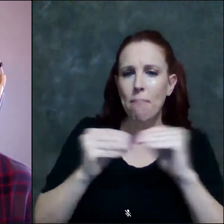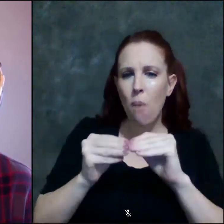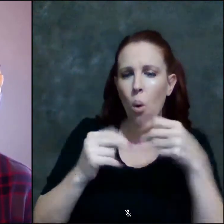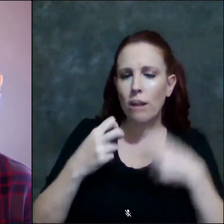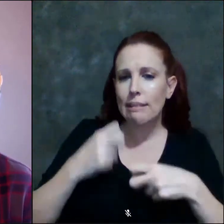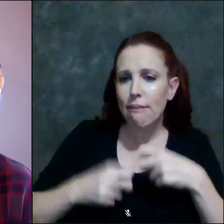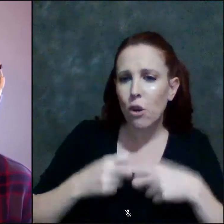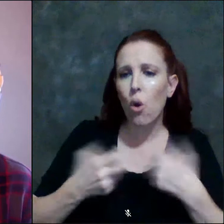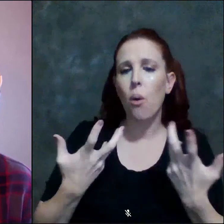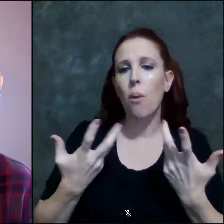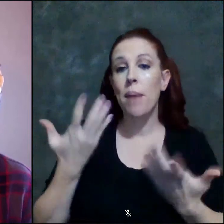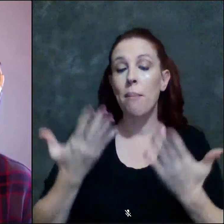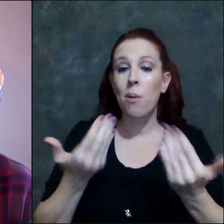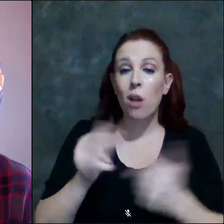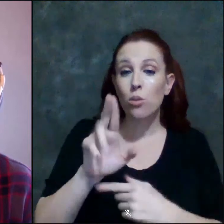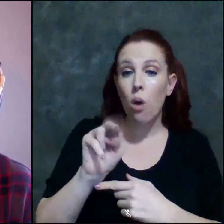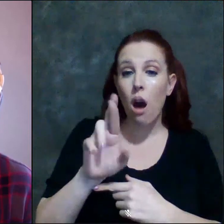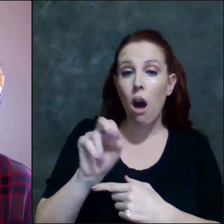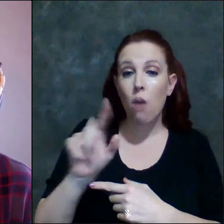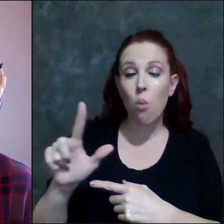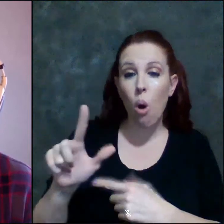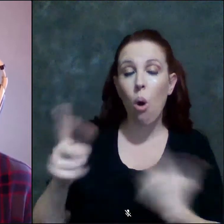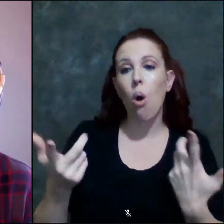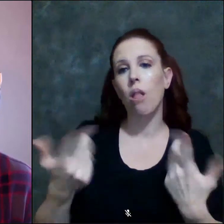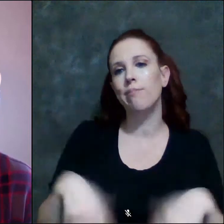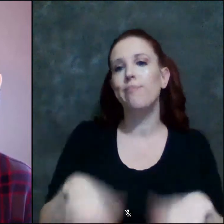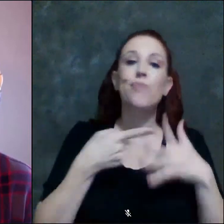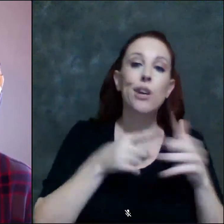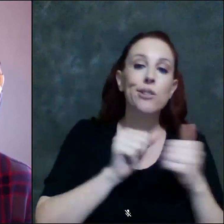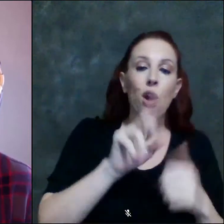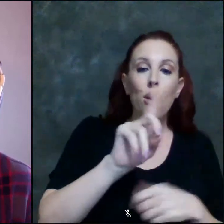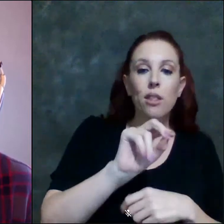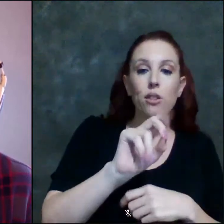we can track, like, okay, we start with